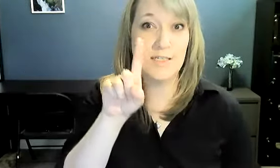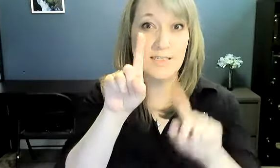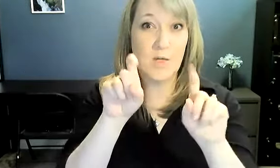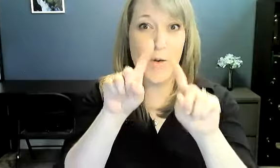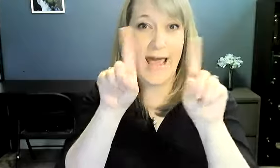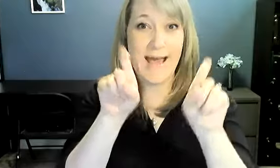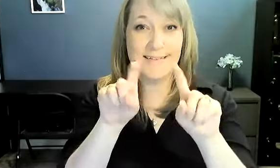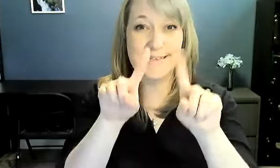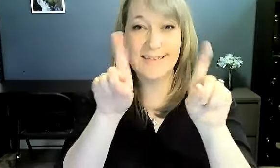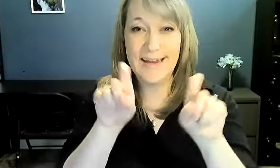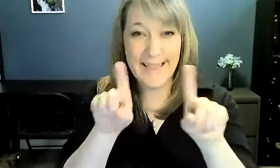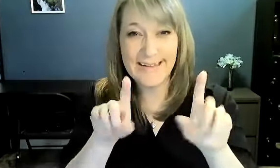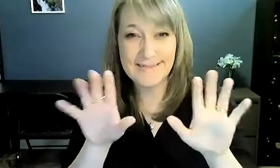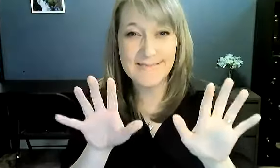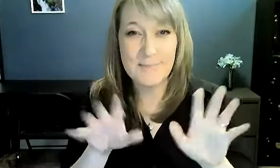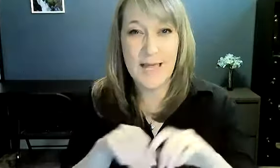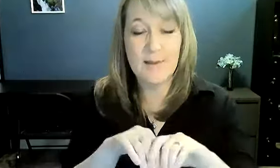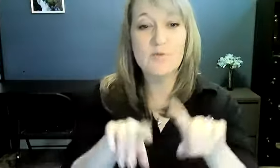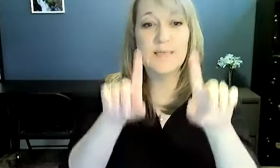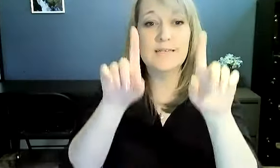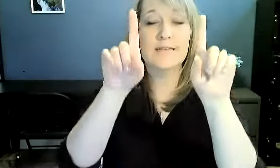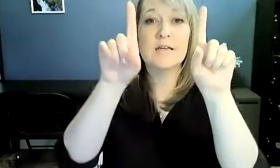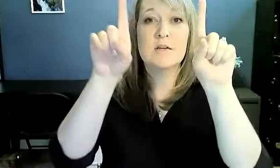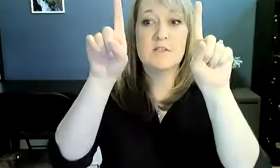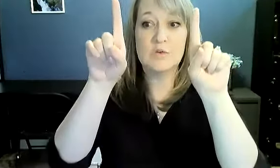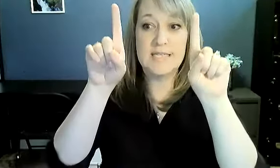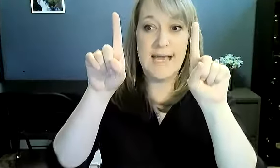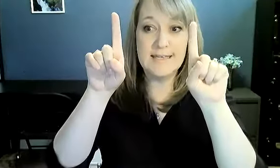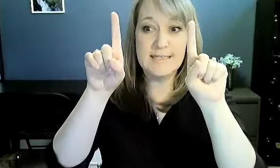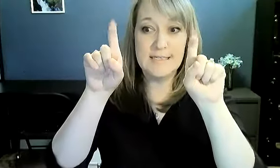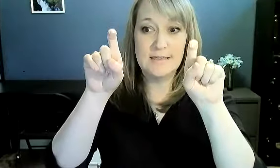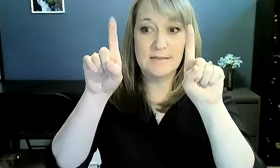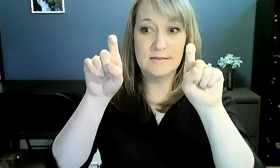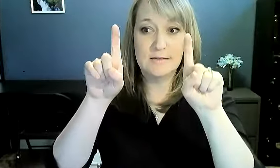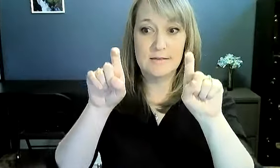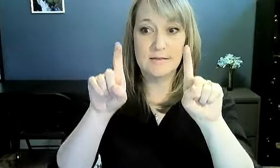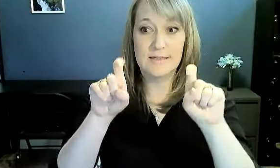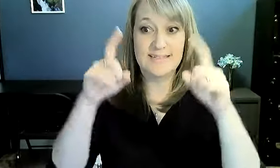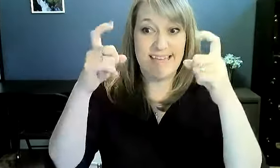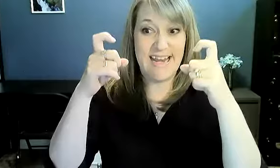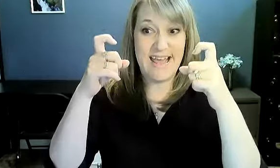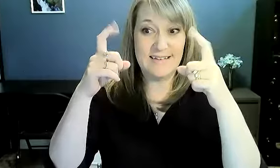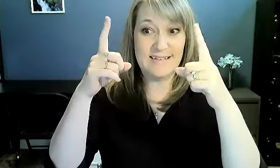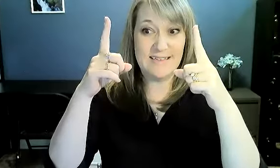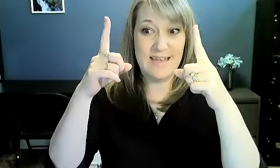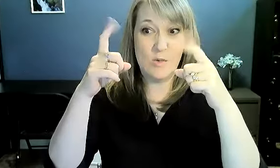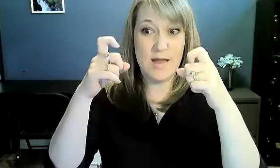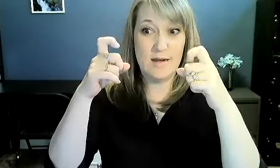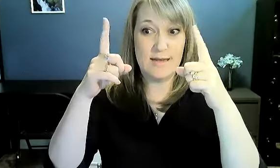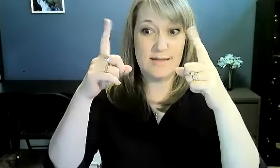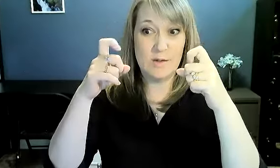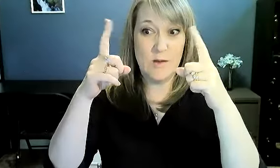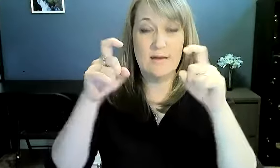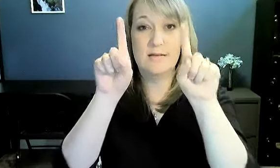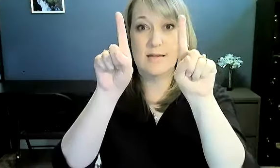you know, ask, kind of that same kind of movement. So test, it's like an X and a 1, X and a 1, okay?